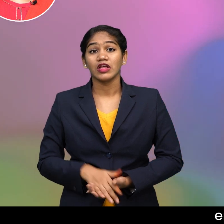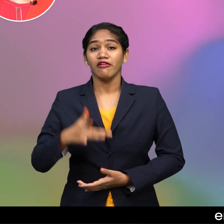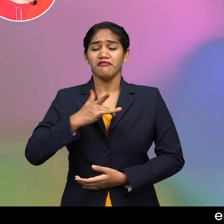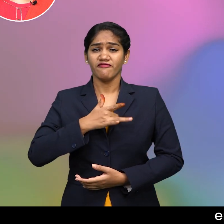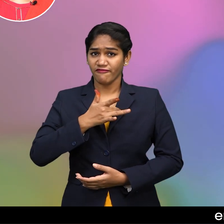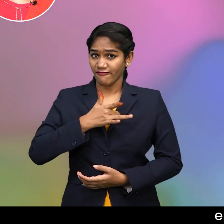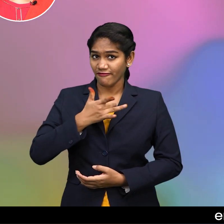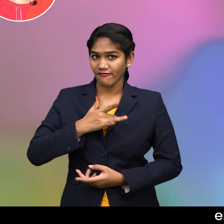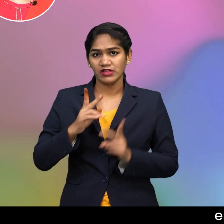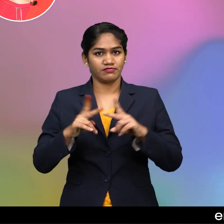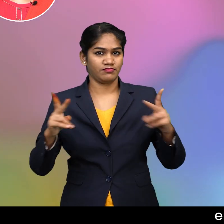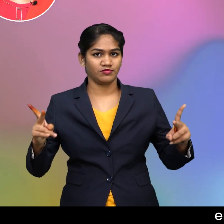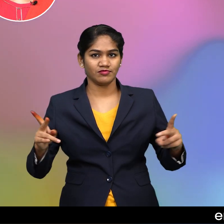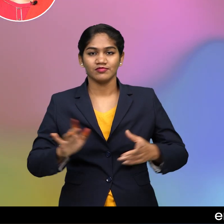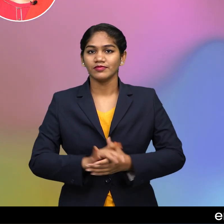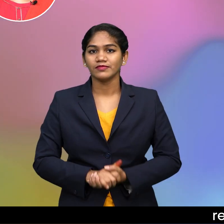emotions,